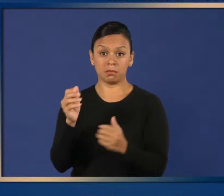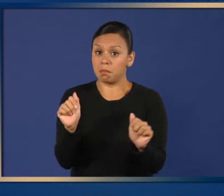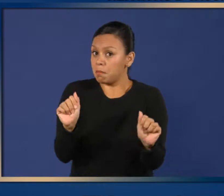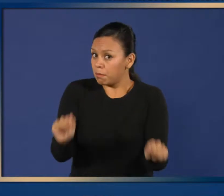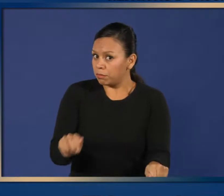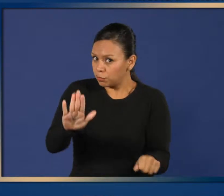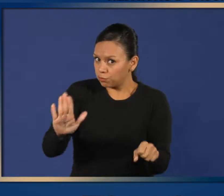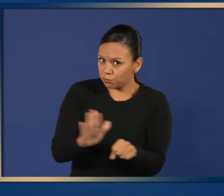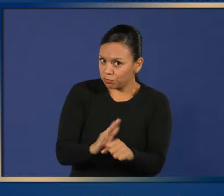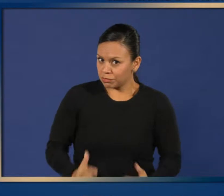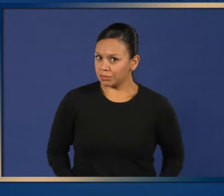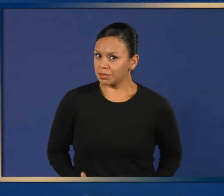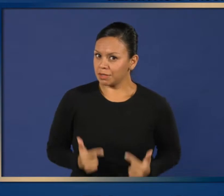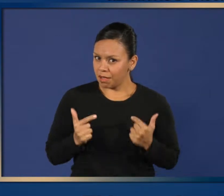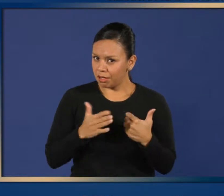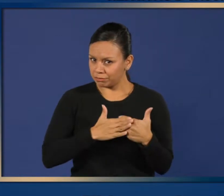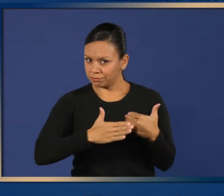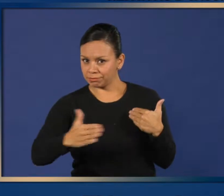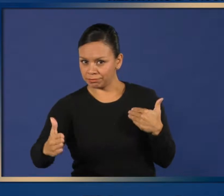lifelong.